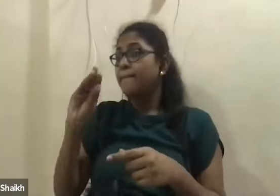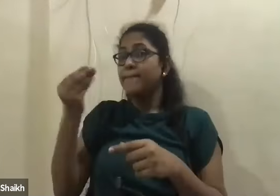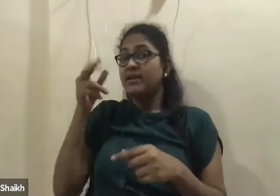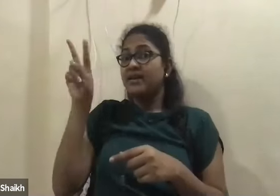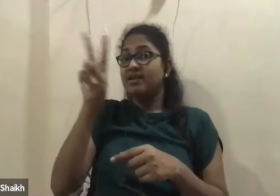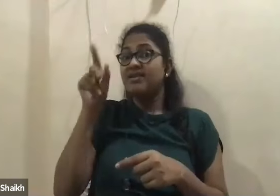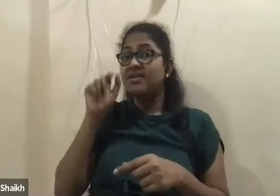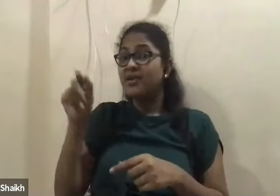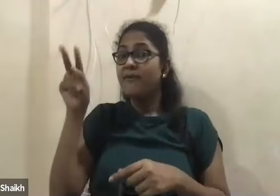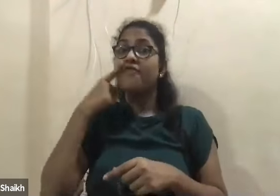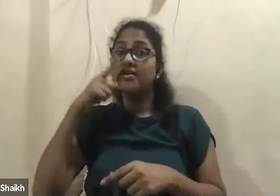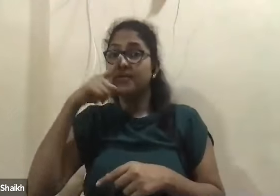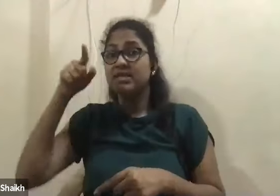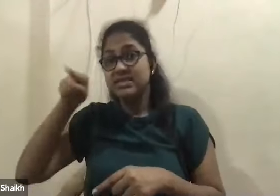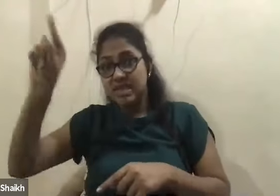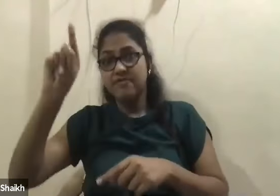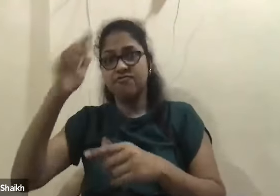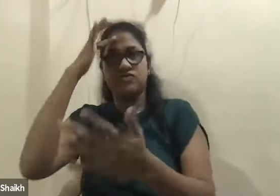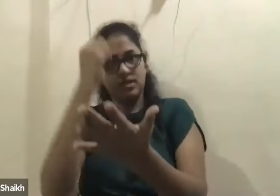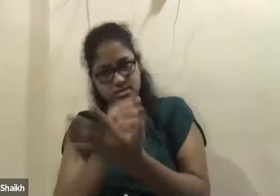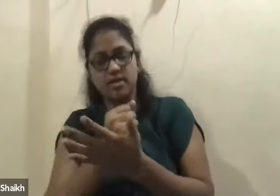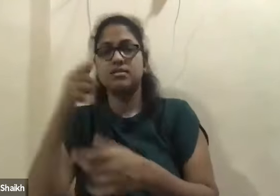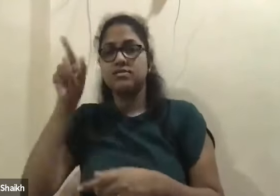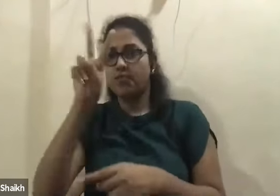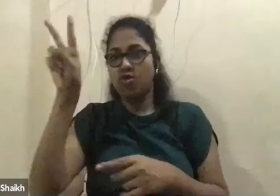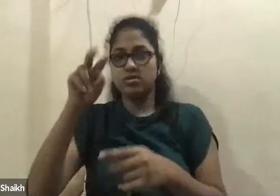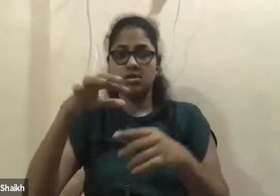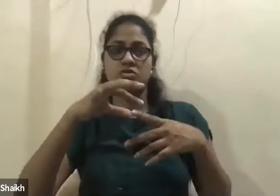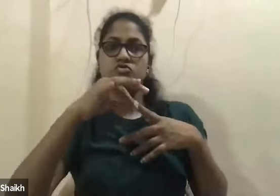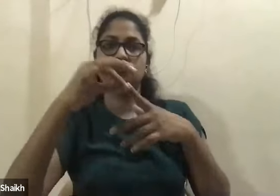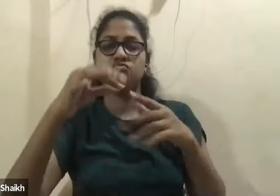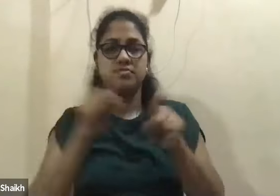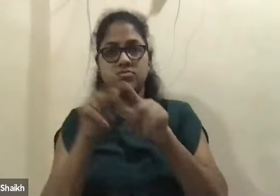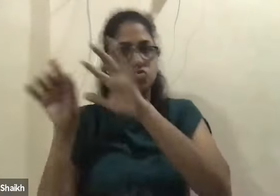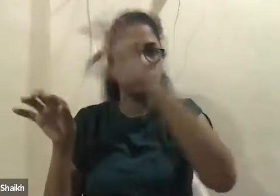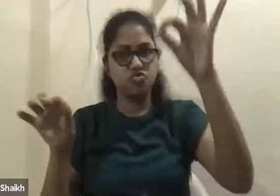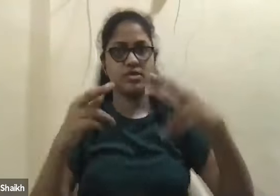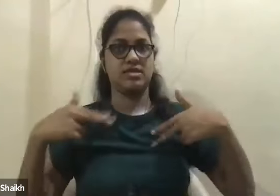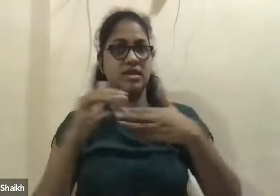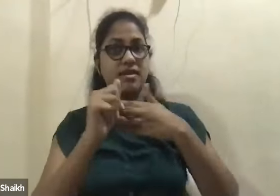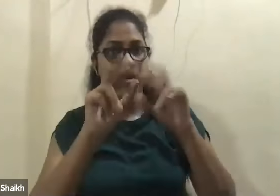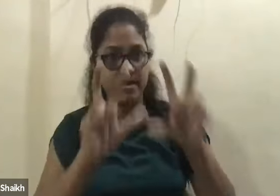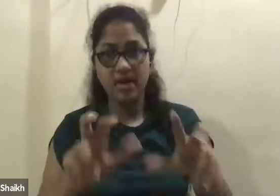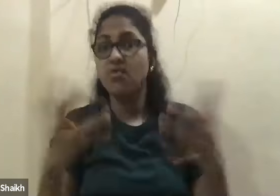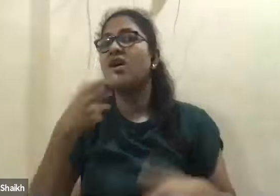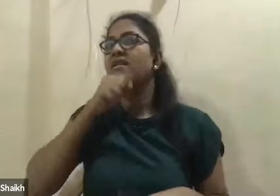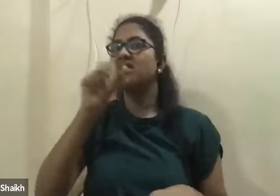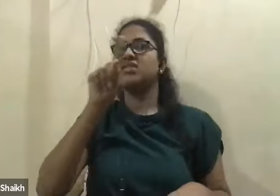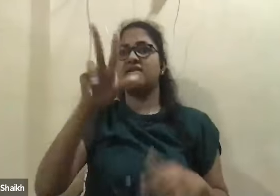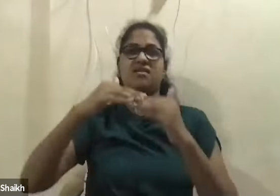guardians. That's the first thing, because she has already crossed 18. And then the next step would be